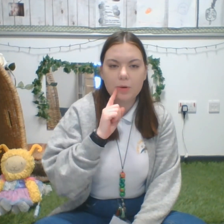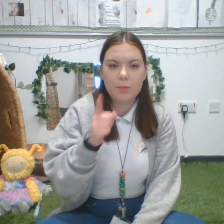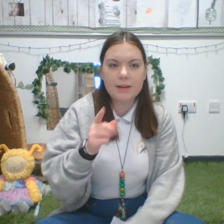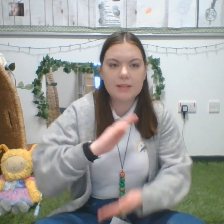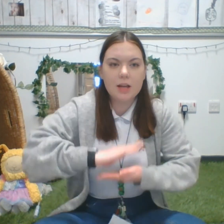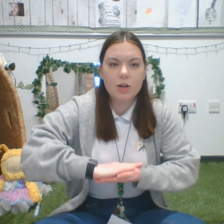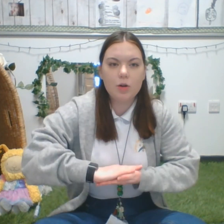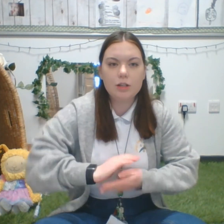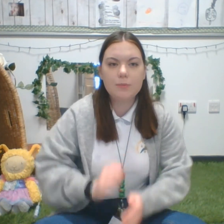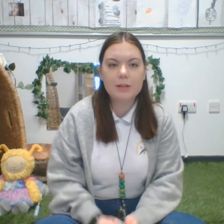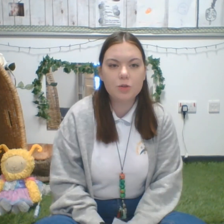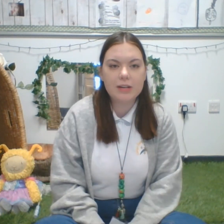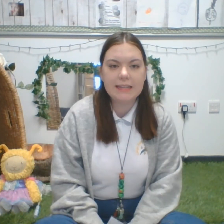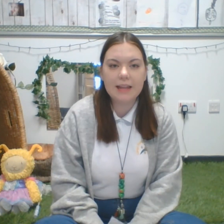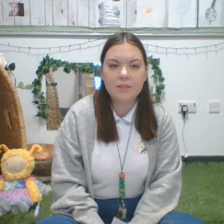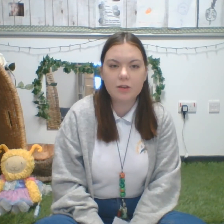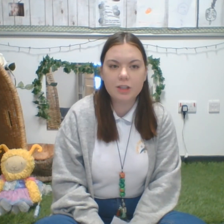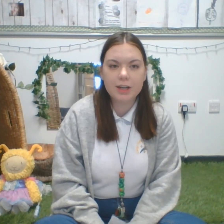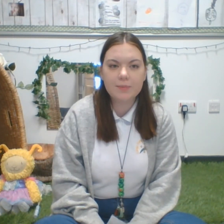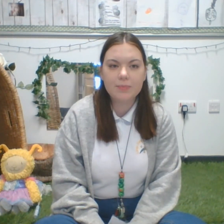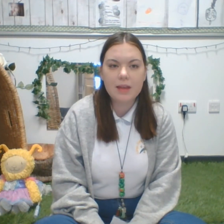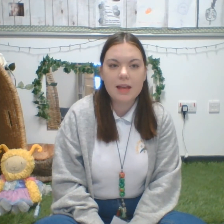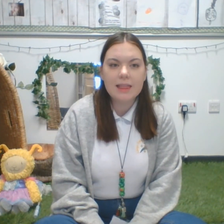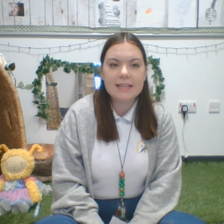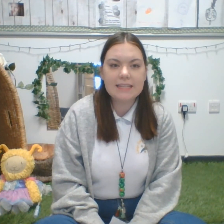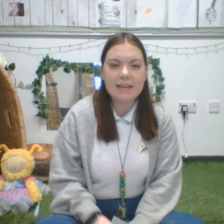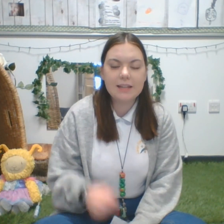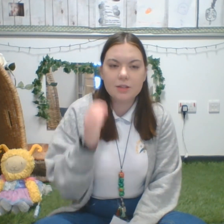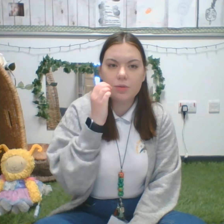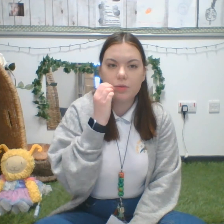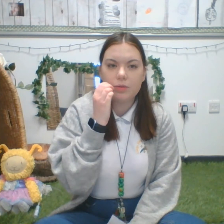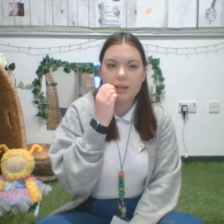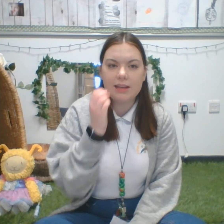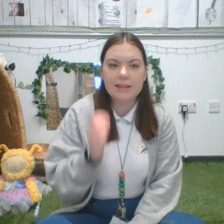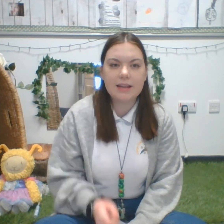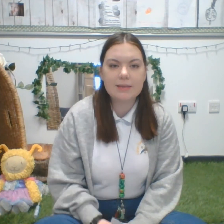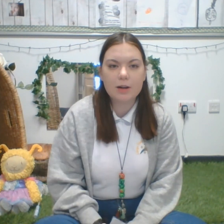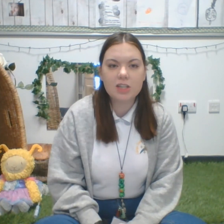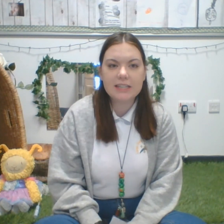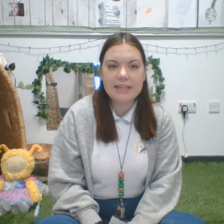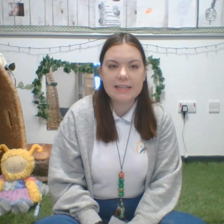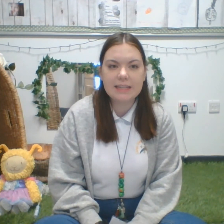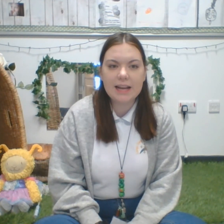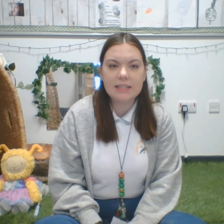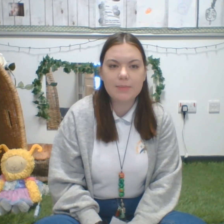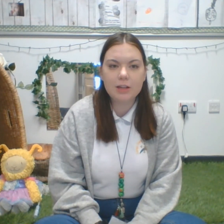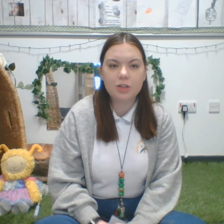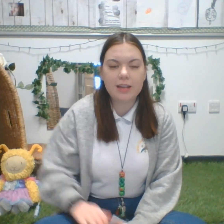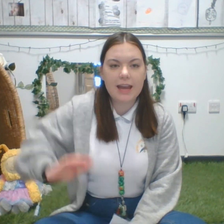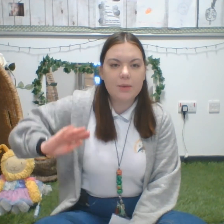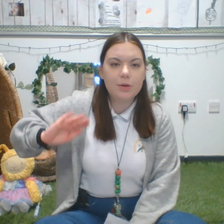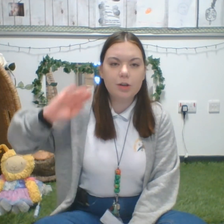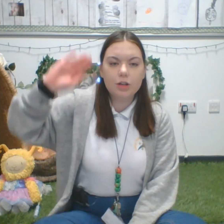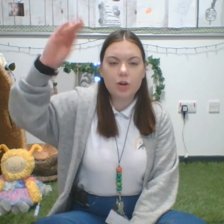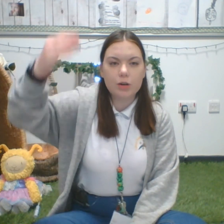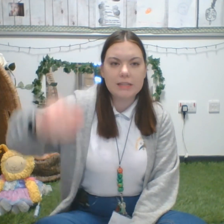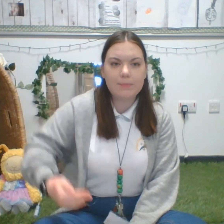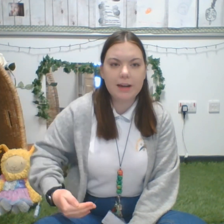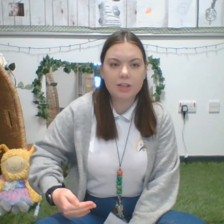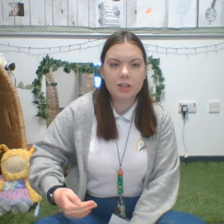promise not to be so greedy in the future. They decided to only eat as much as they needed and to make sure that anyone could cross the bridge